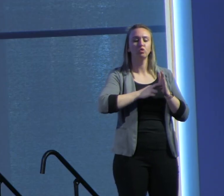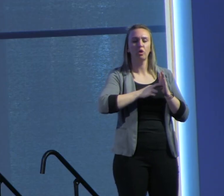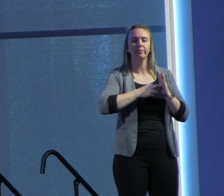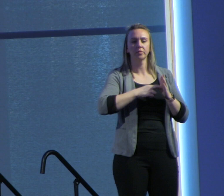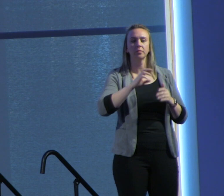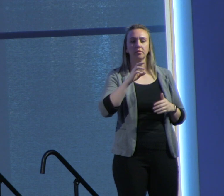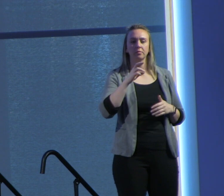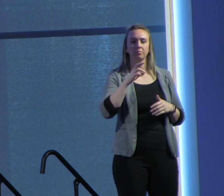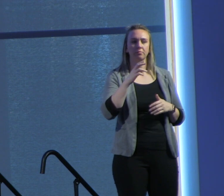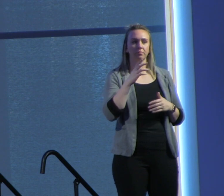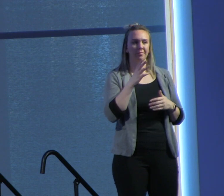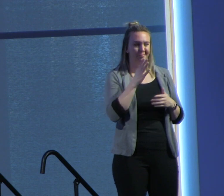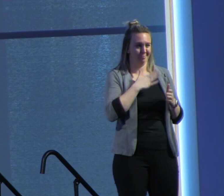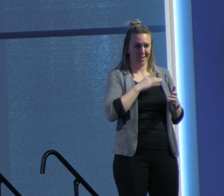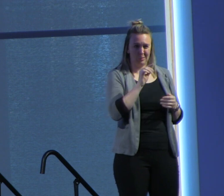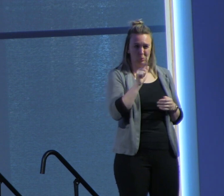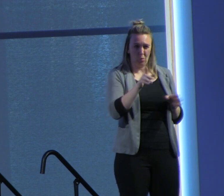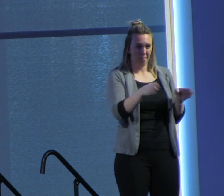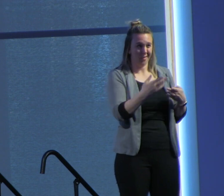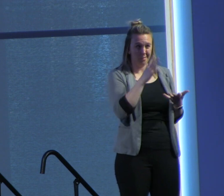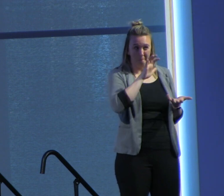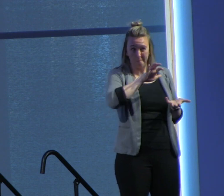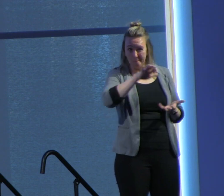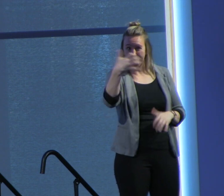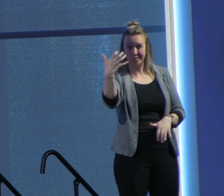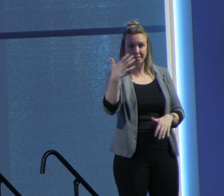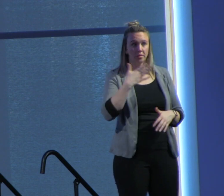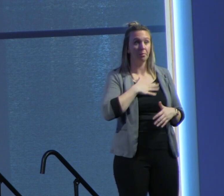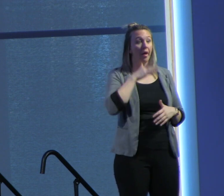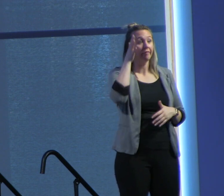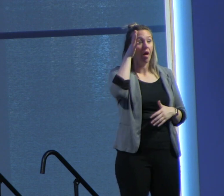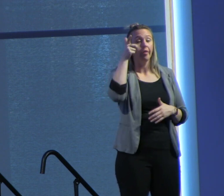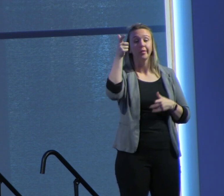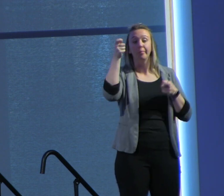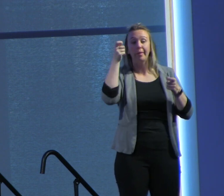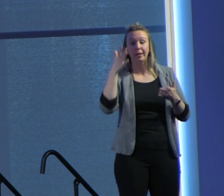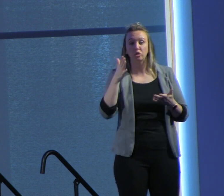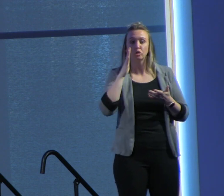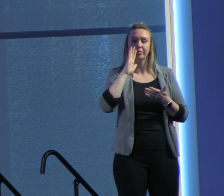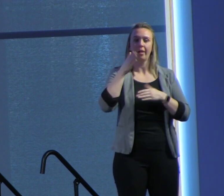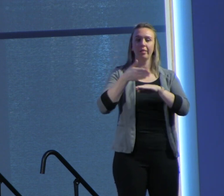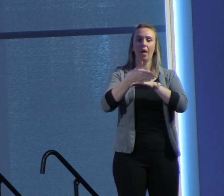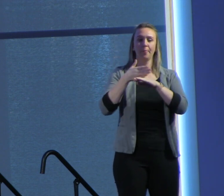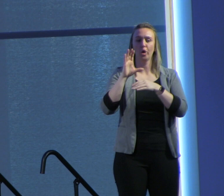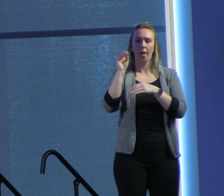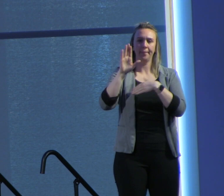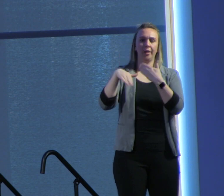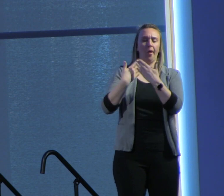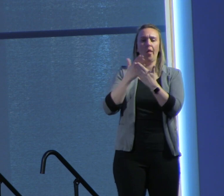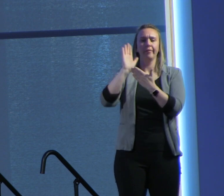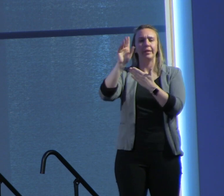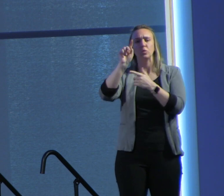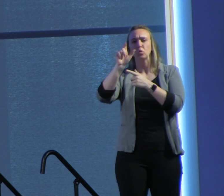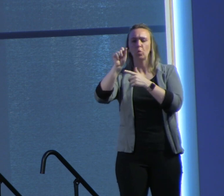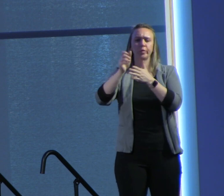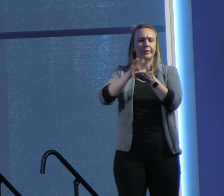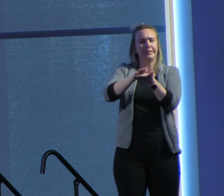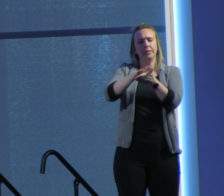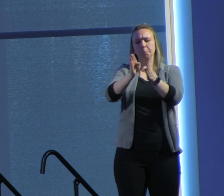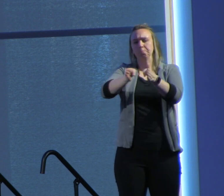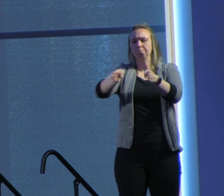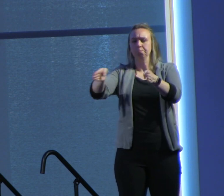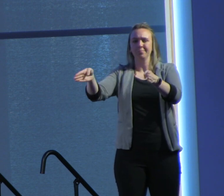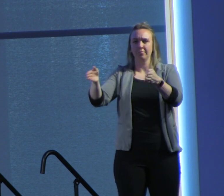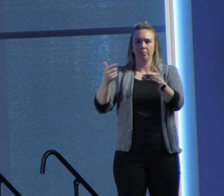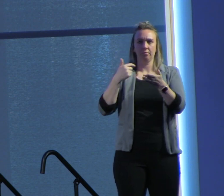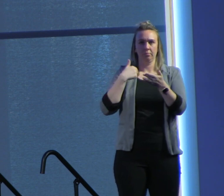mess. My father was a manager of the lumber company, and everything was very neat. and all his tools were straight, and I had